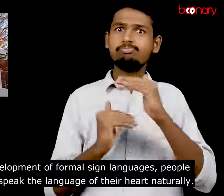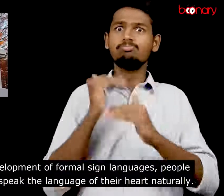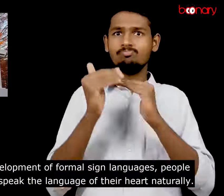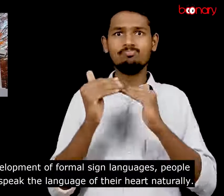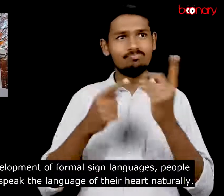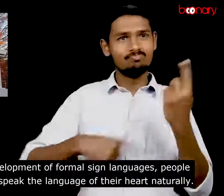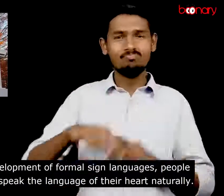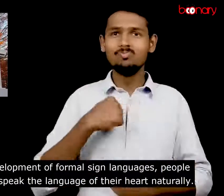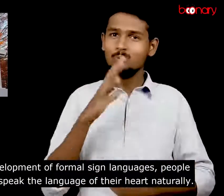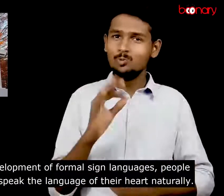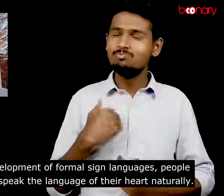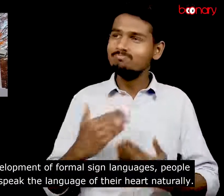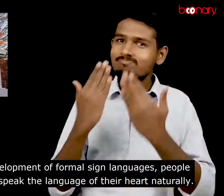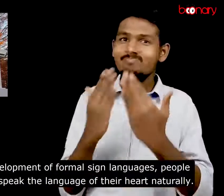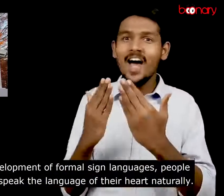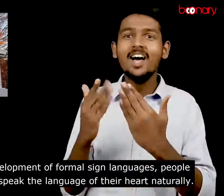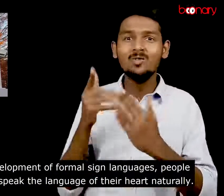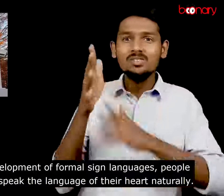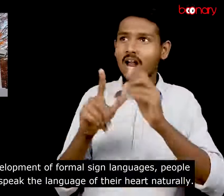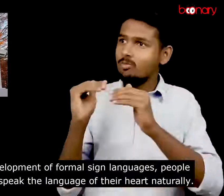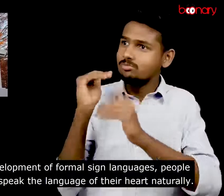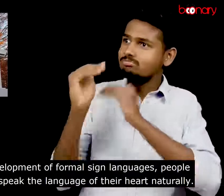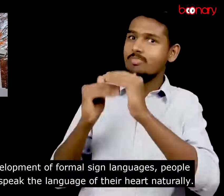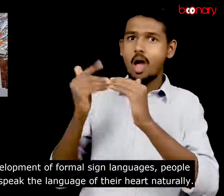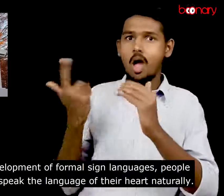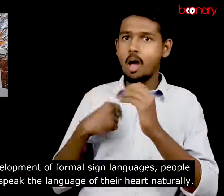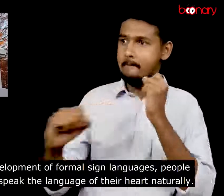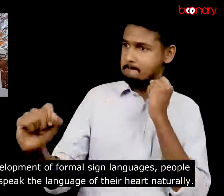formal sign languages, people who are deaf